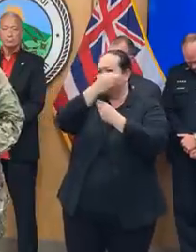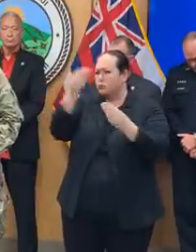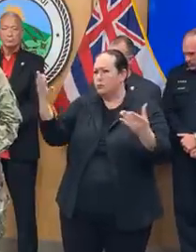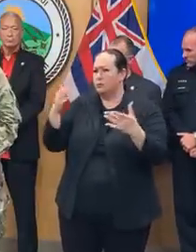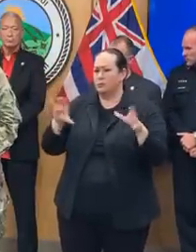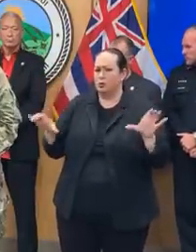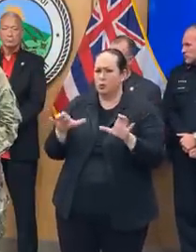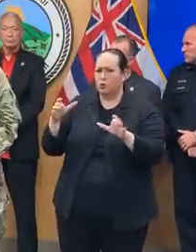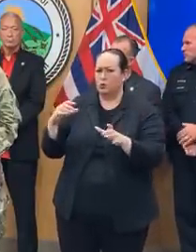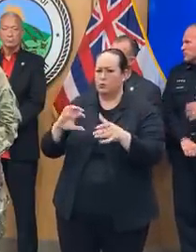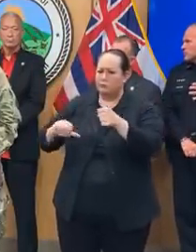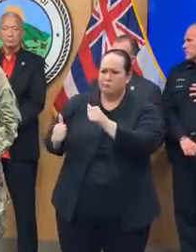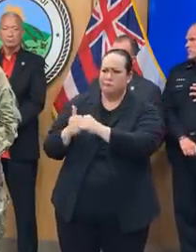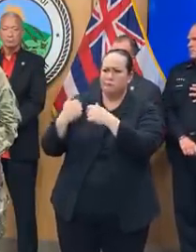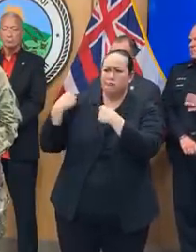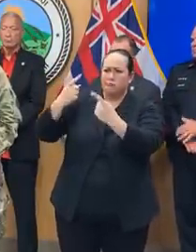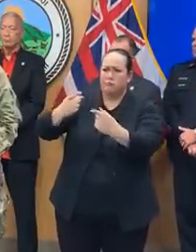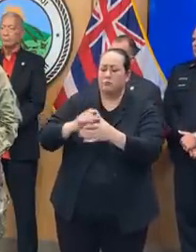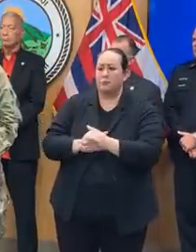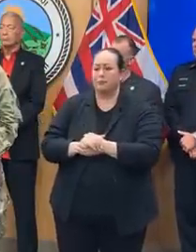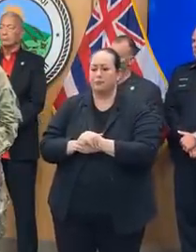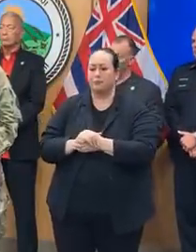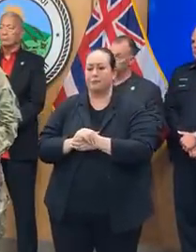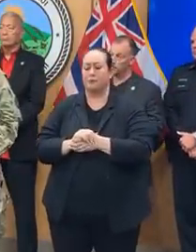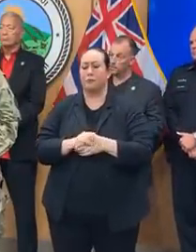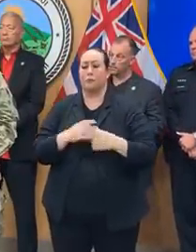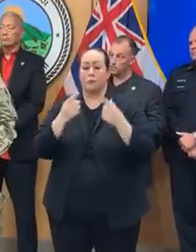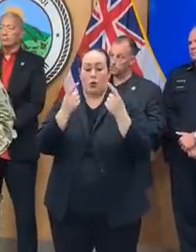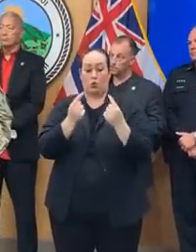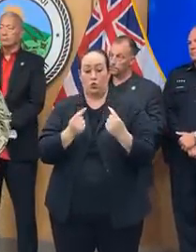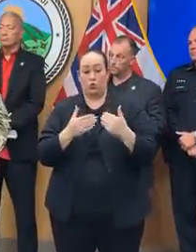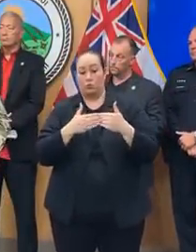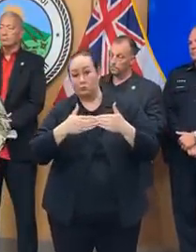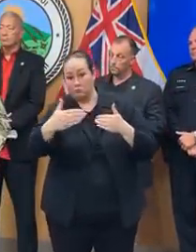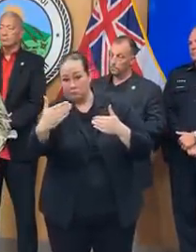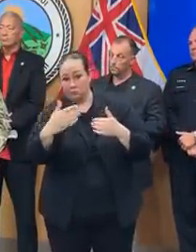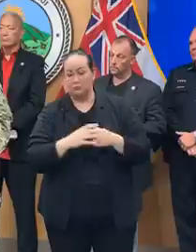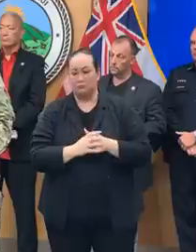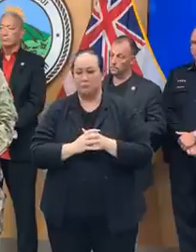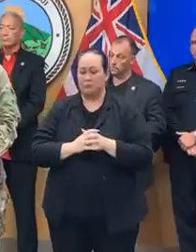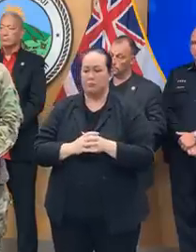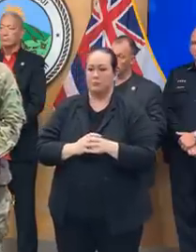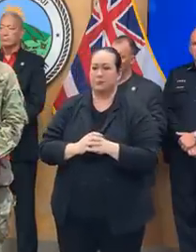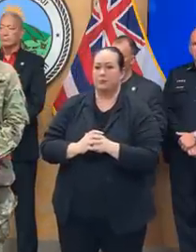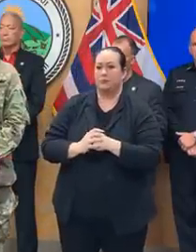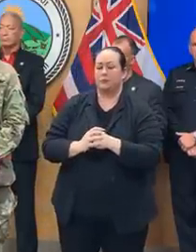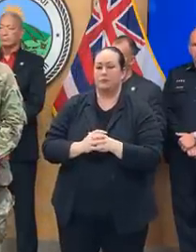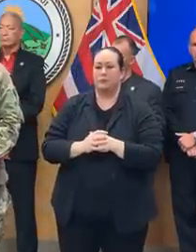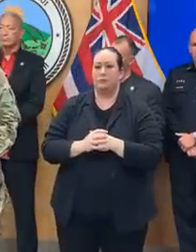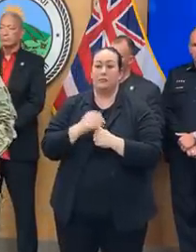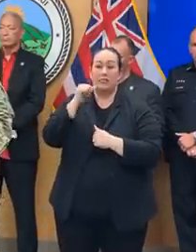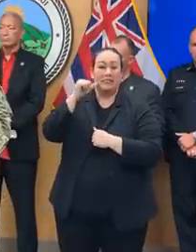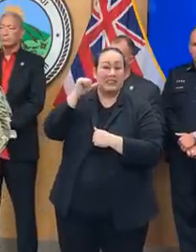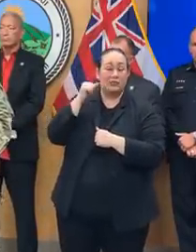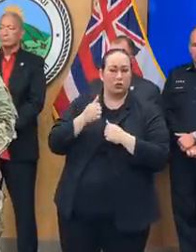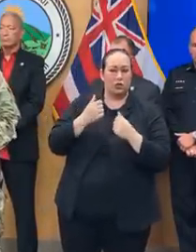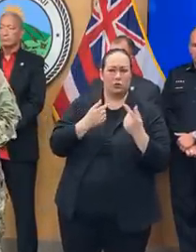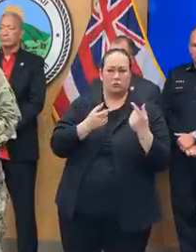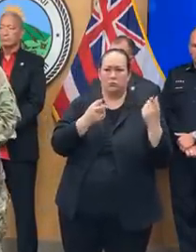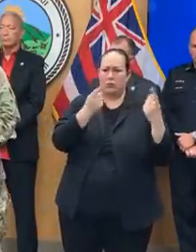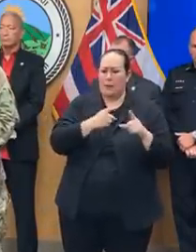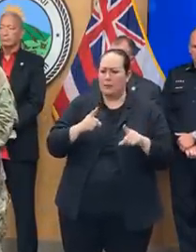doing since the last time we had a conference like this and what we're going to be doing in the future. So yesterday we had a visit